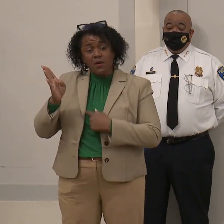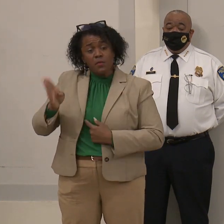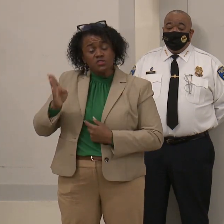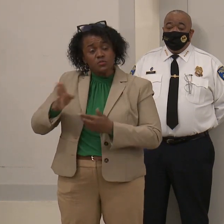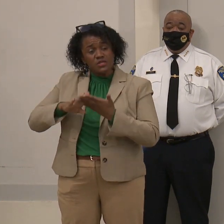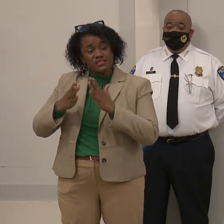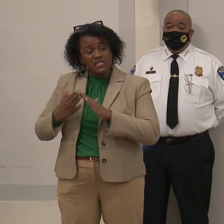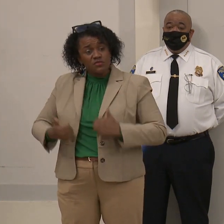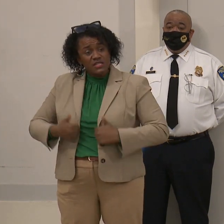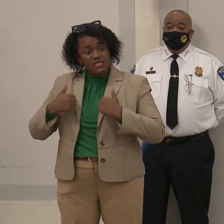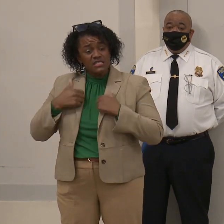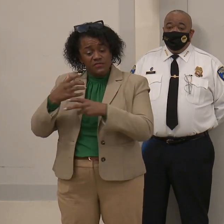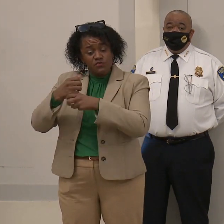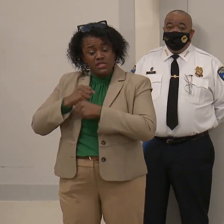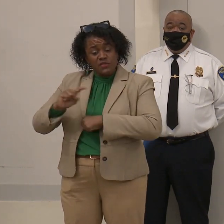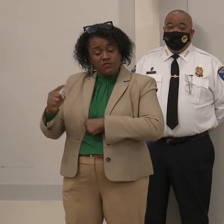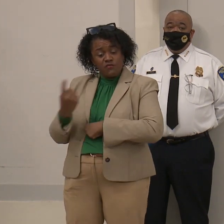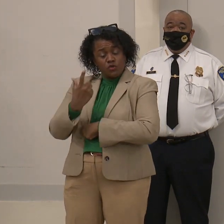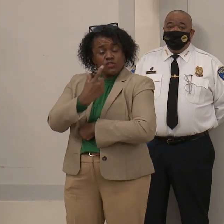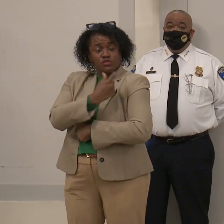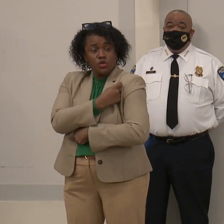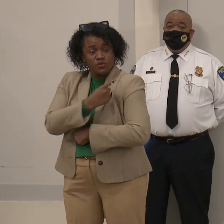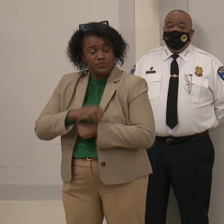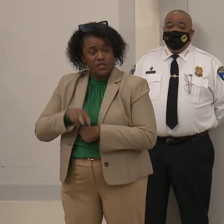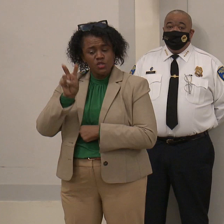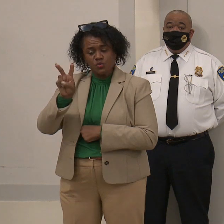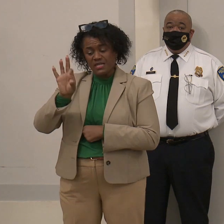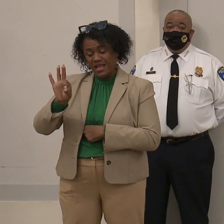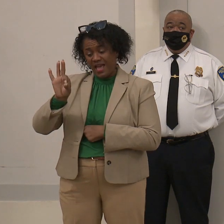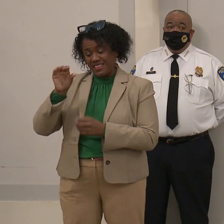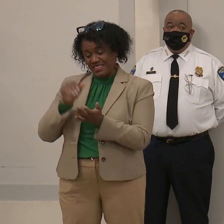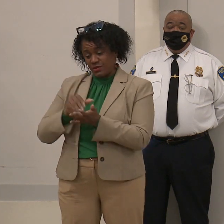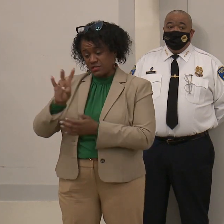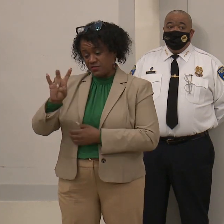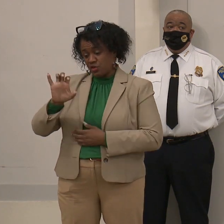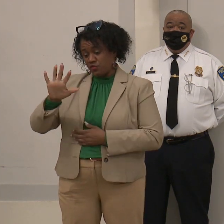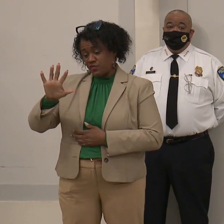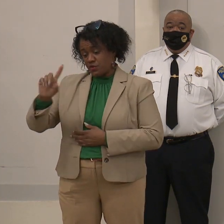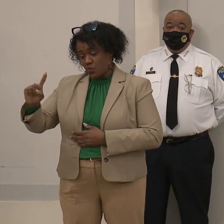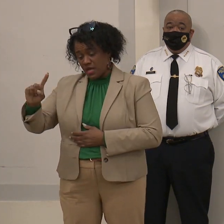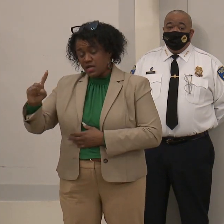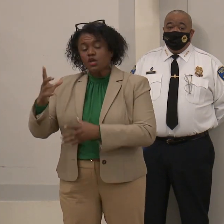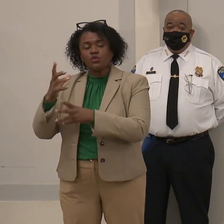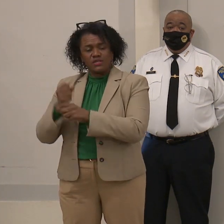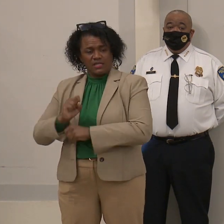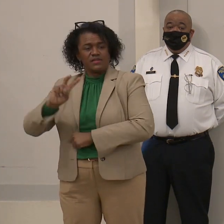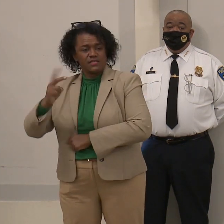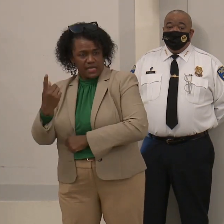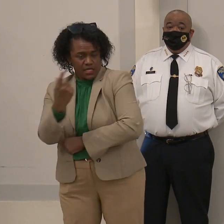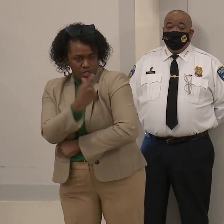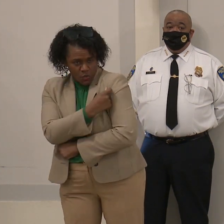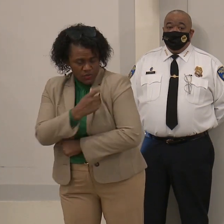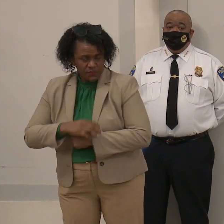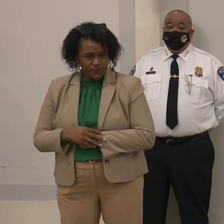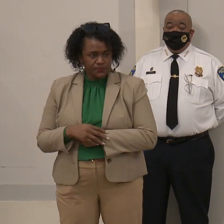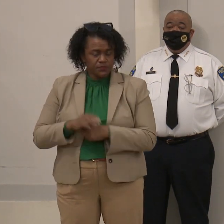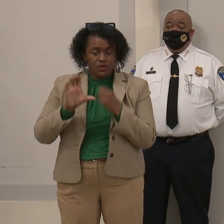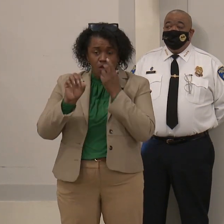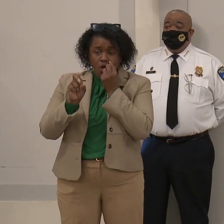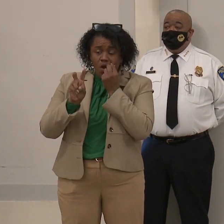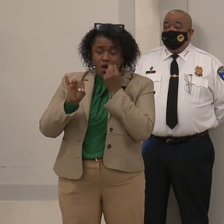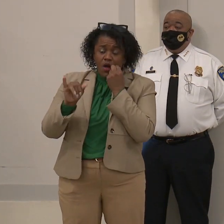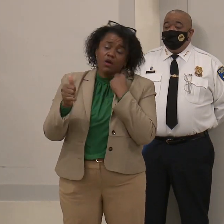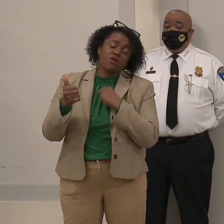have received their first dose, and 29,751 have received their second dose of vaccine. The